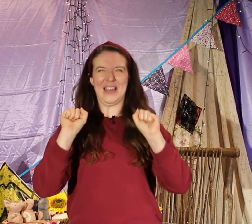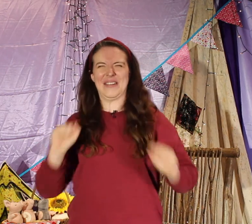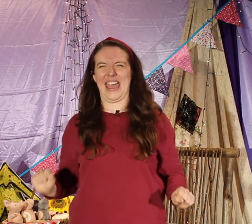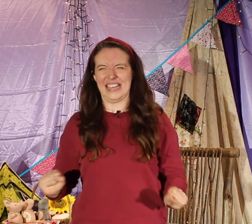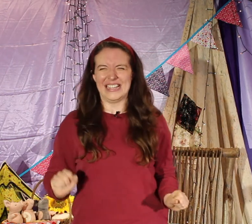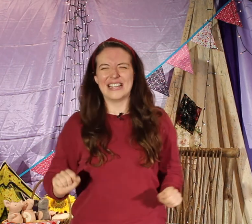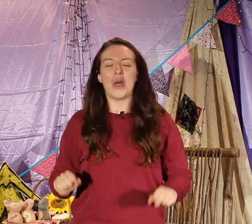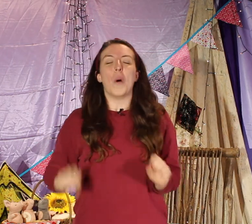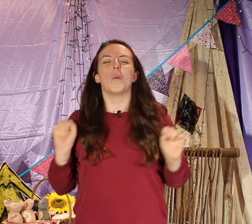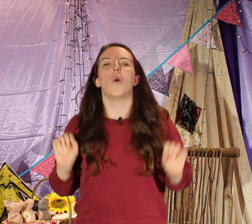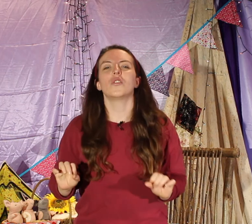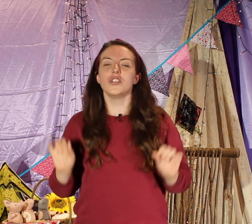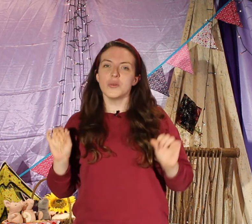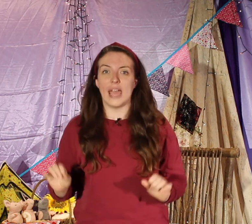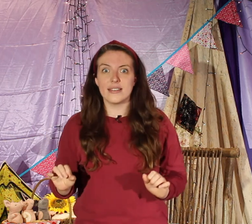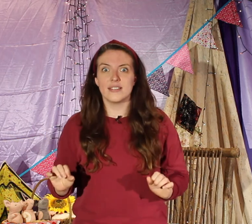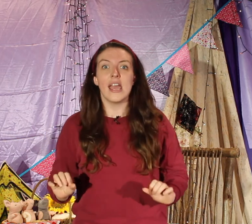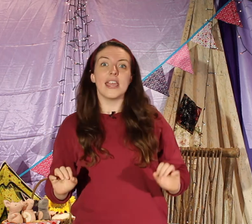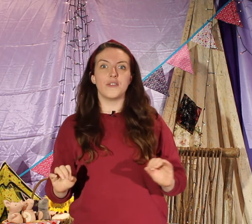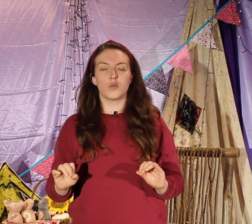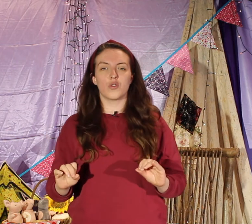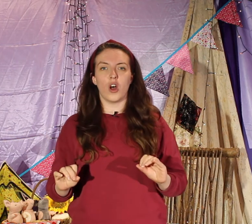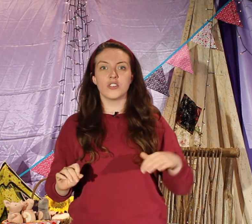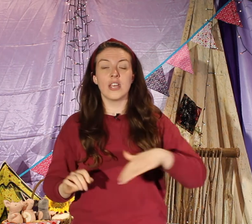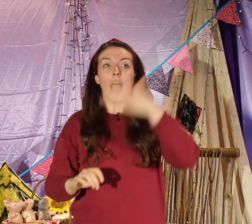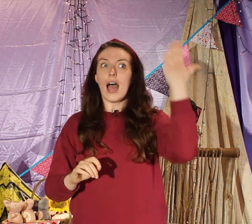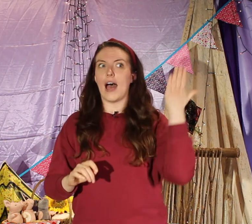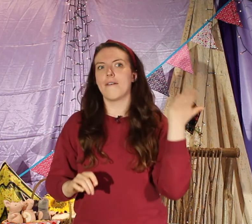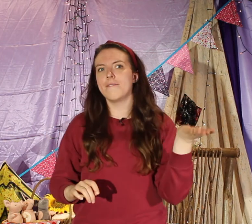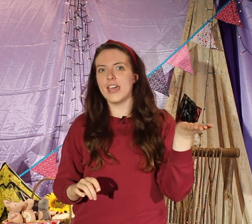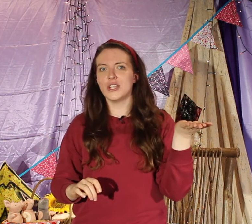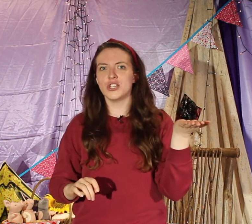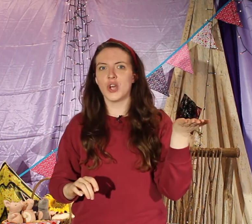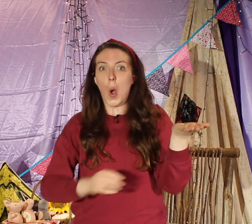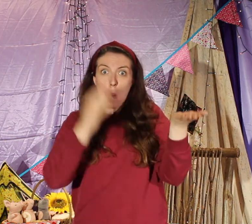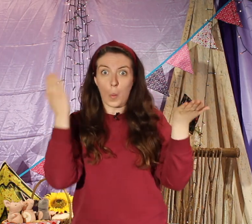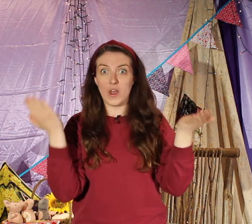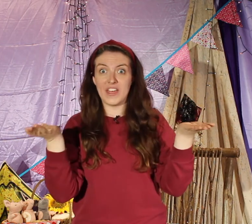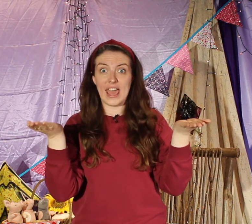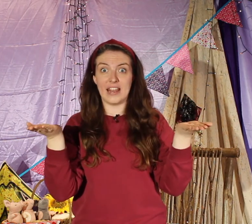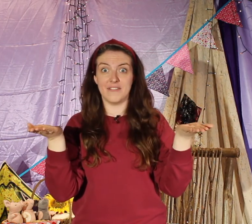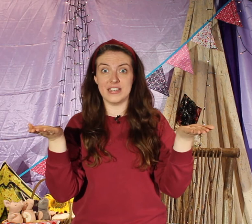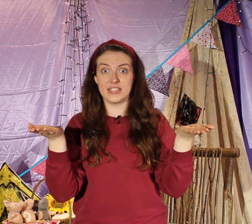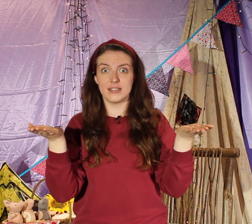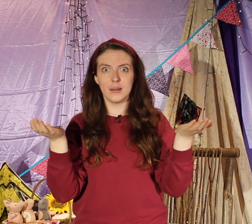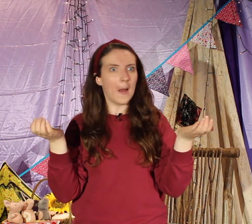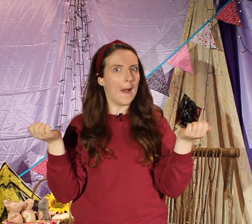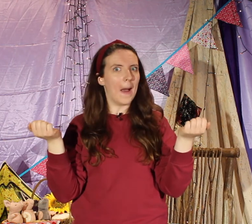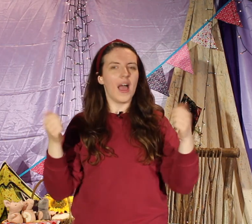Okay. What do you get if you cross a fish with an elephant? And